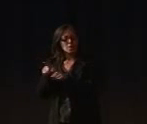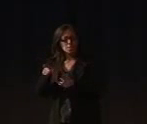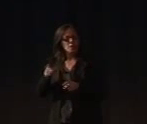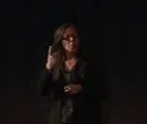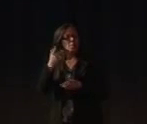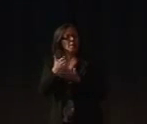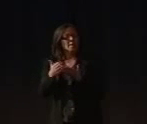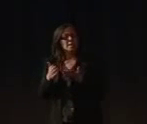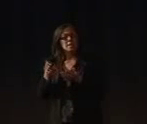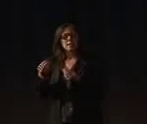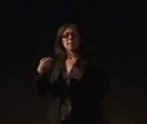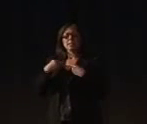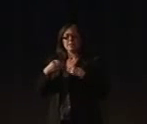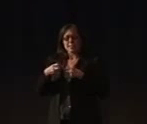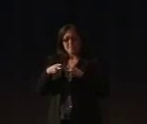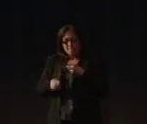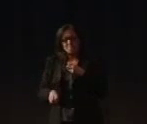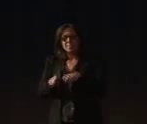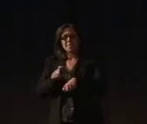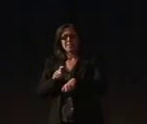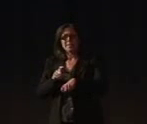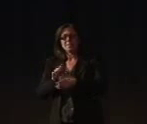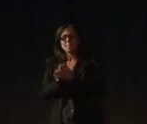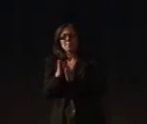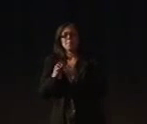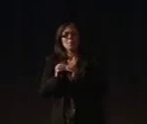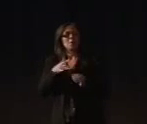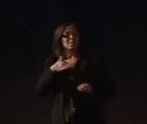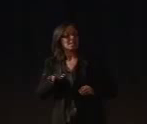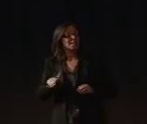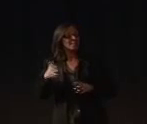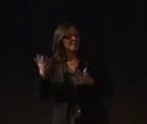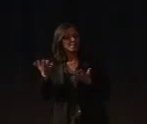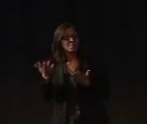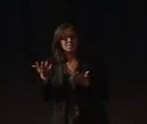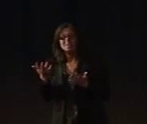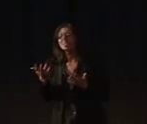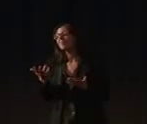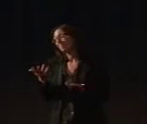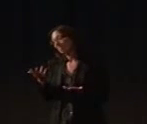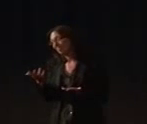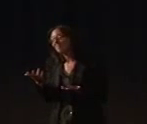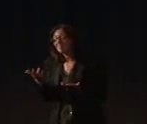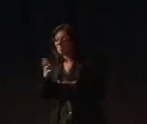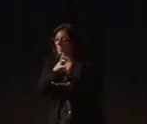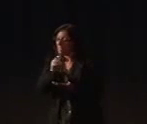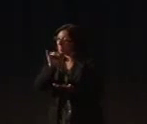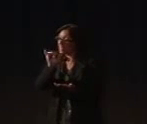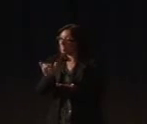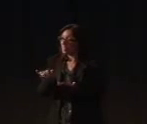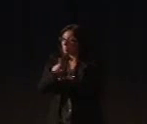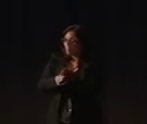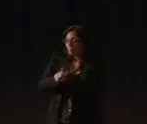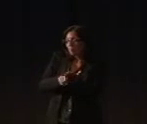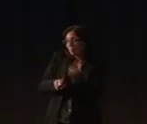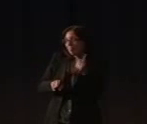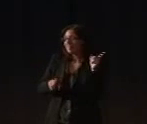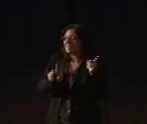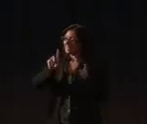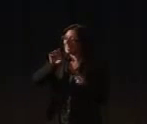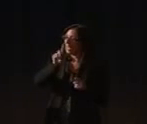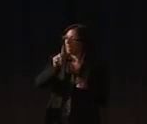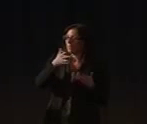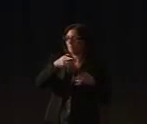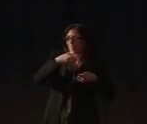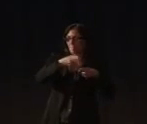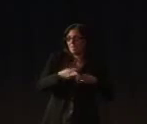be sensitive, to make ourselves sensitive, which is associated with the notion of matter of fact David mentioned before.